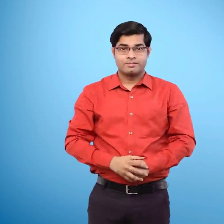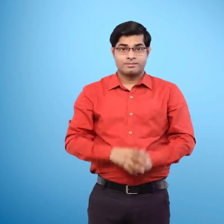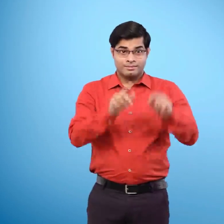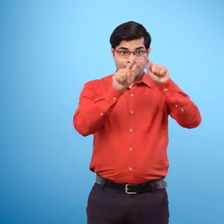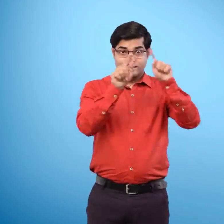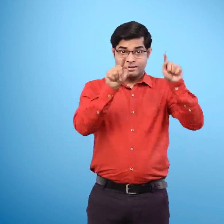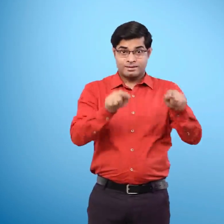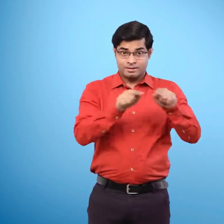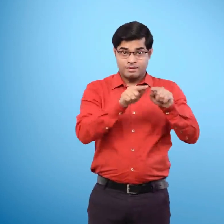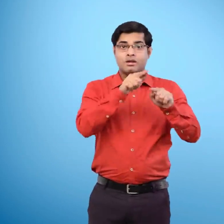Box 1.